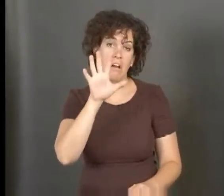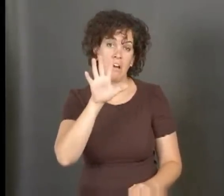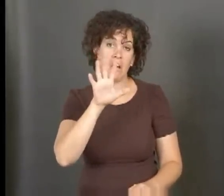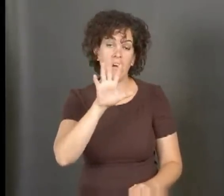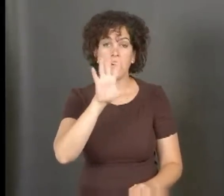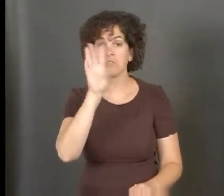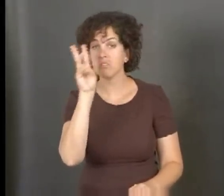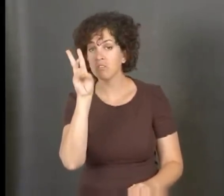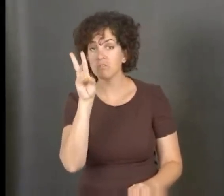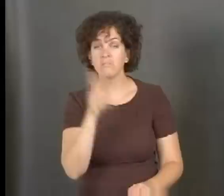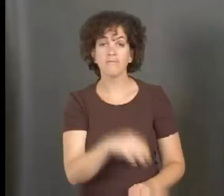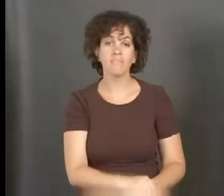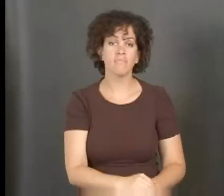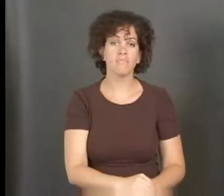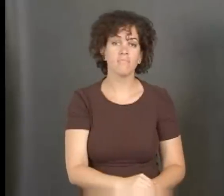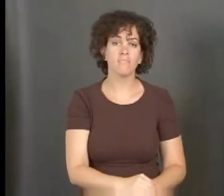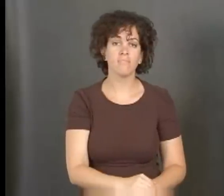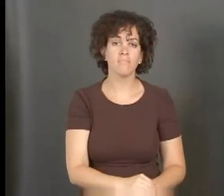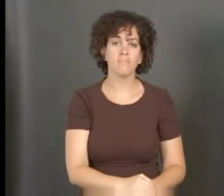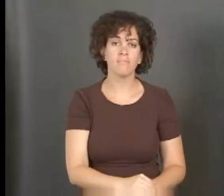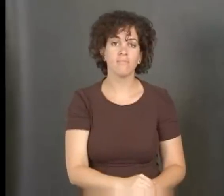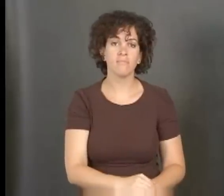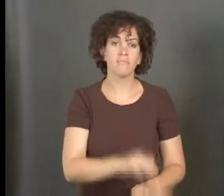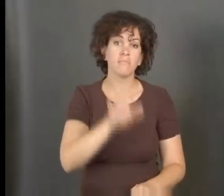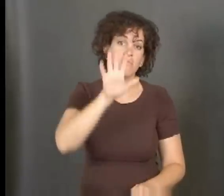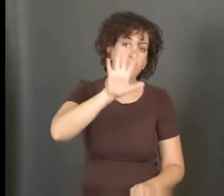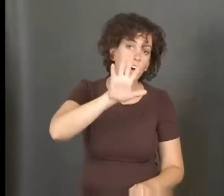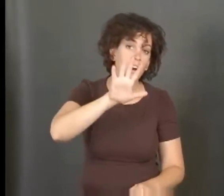If someone says, "How tall are you?" you might say, "I'm 5'6".